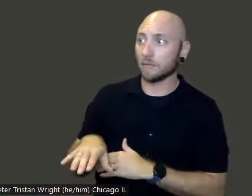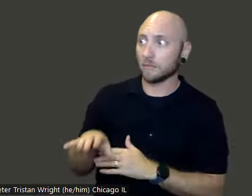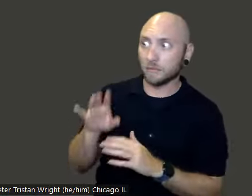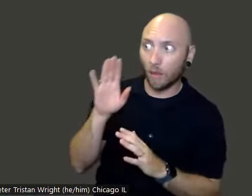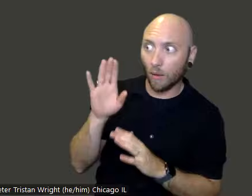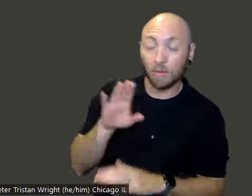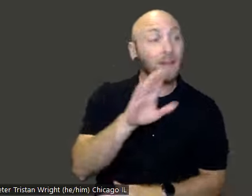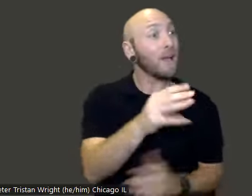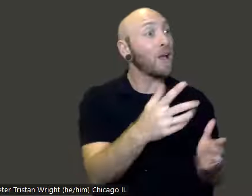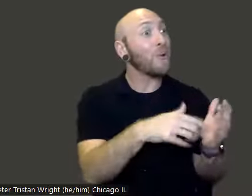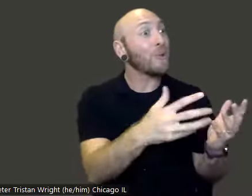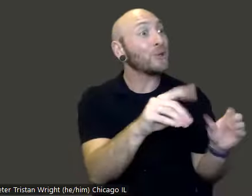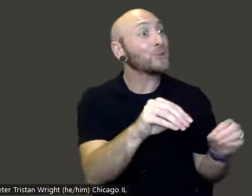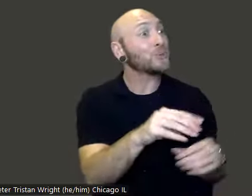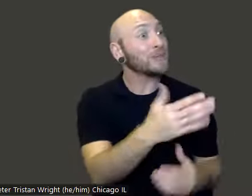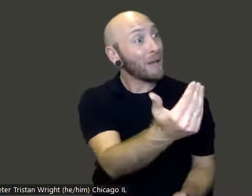I